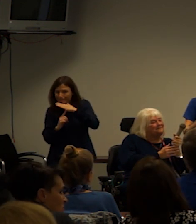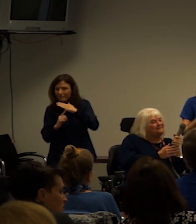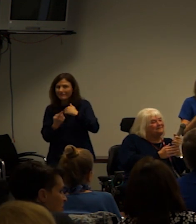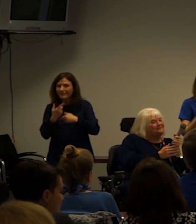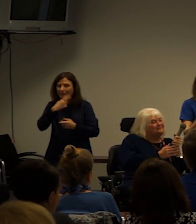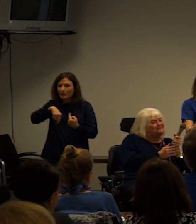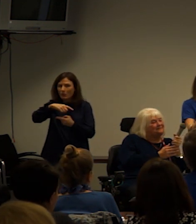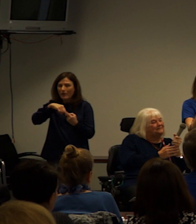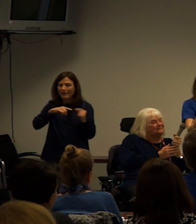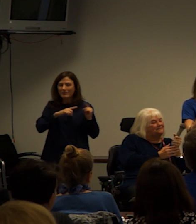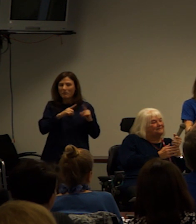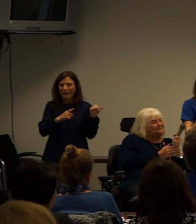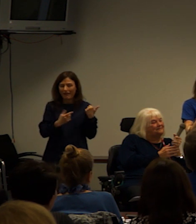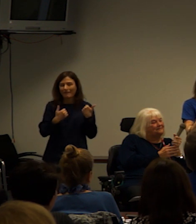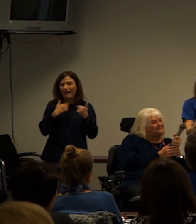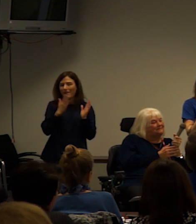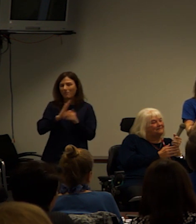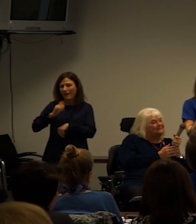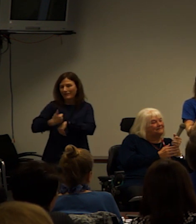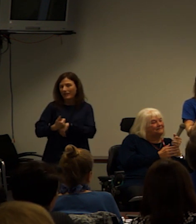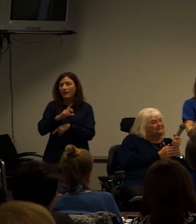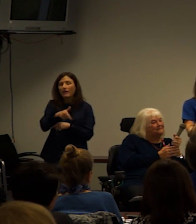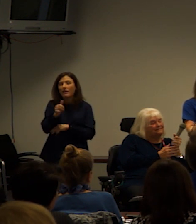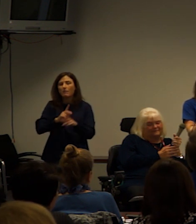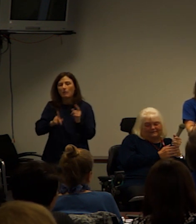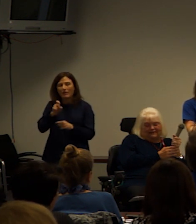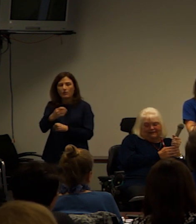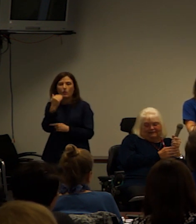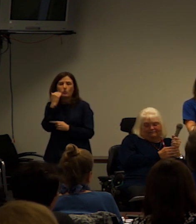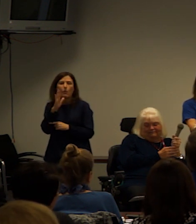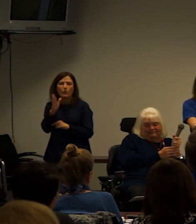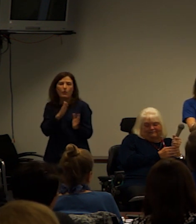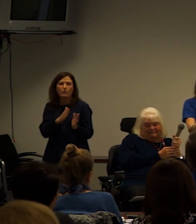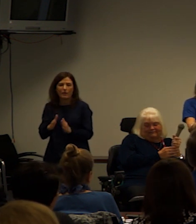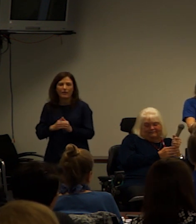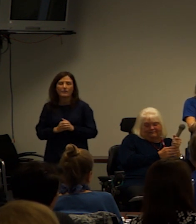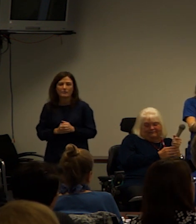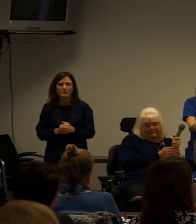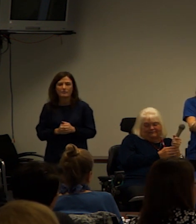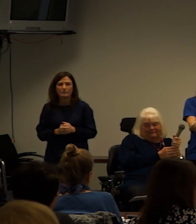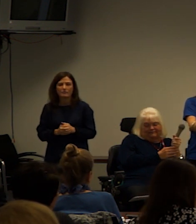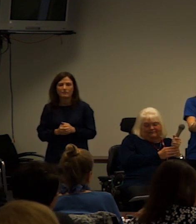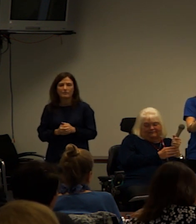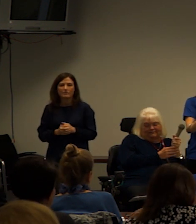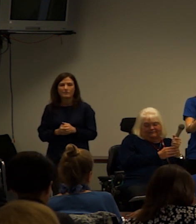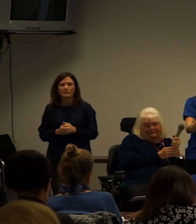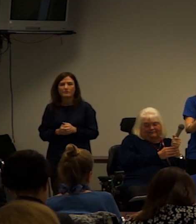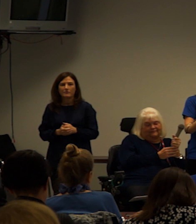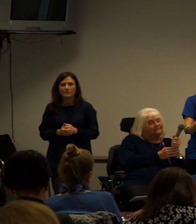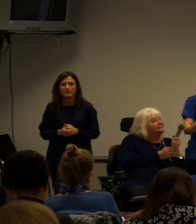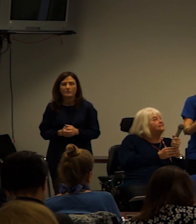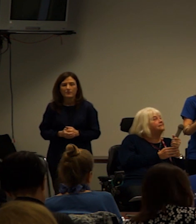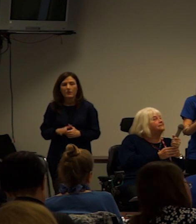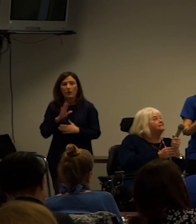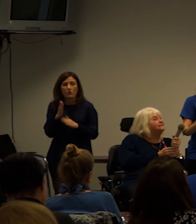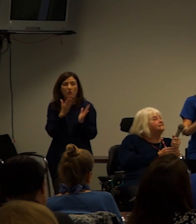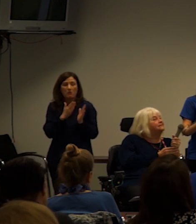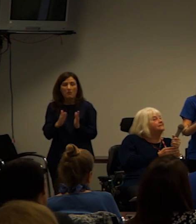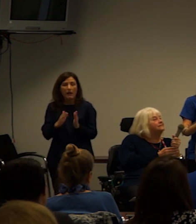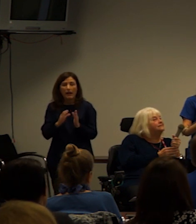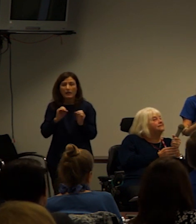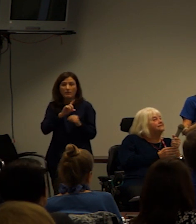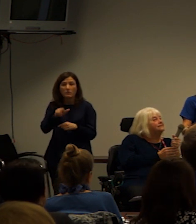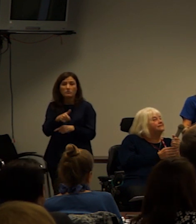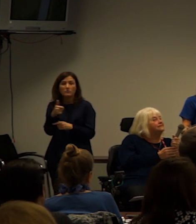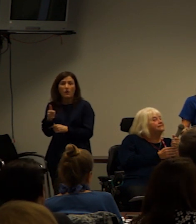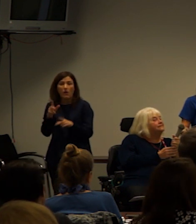there's a plan in place, and other people should know your plan. Because your plan really, if nobody else